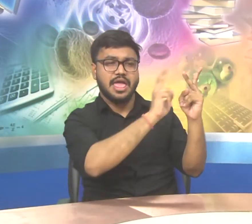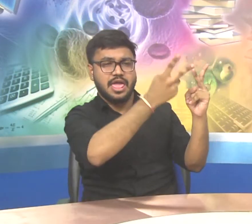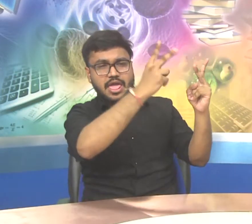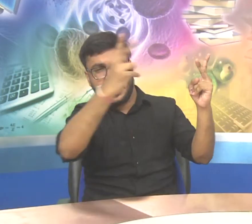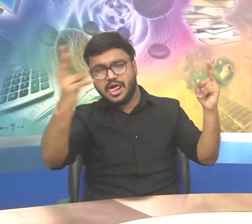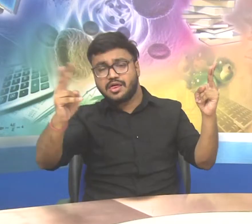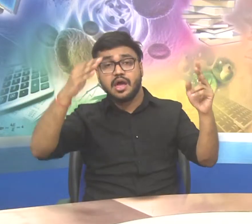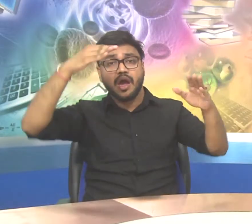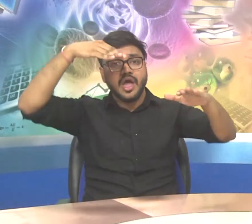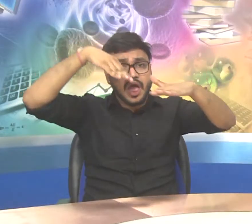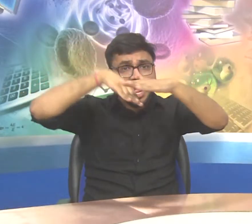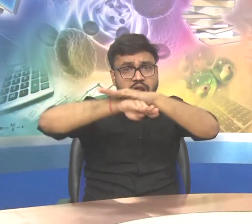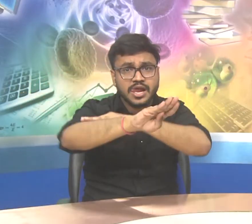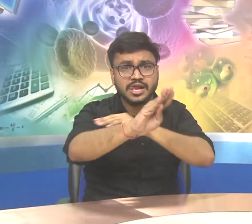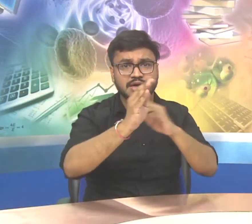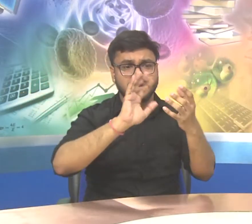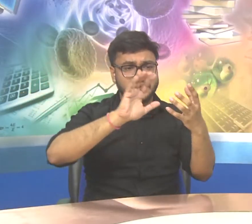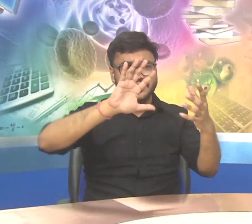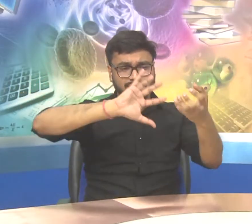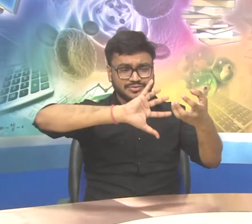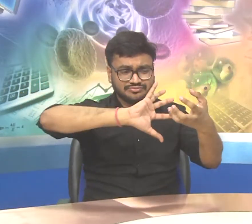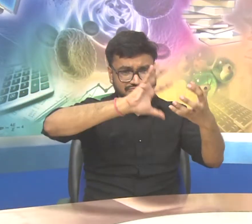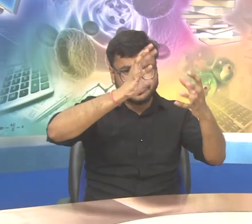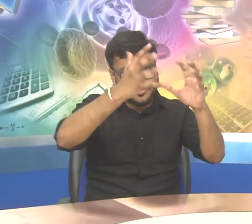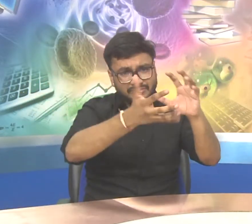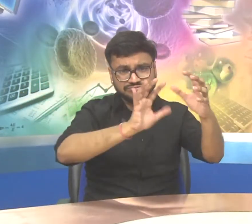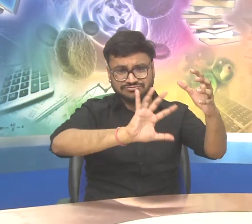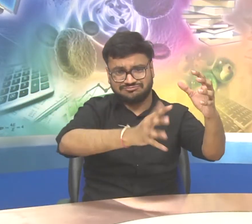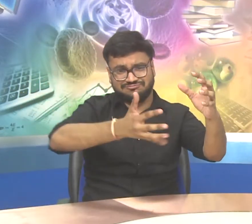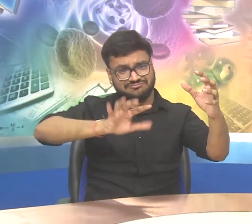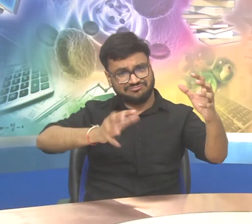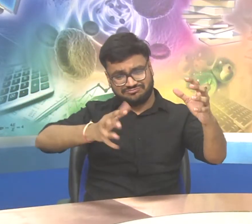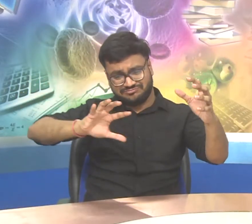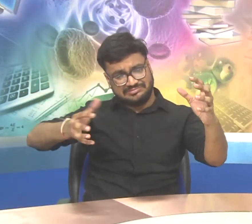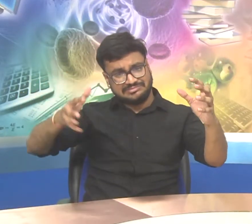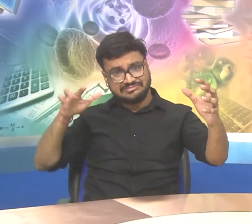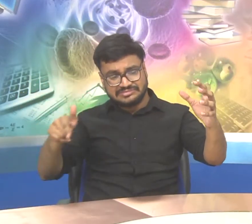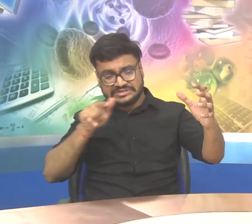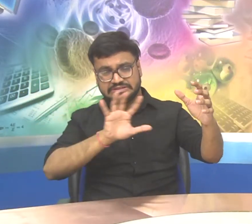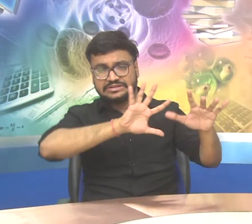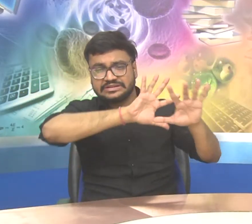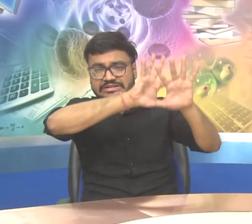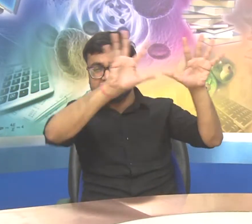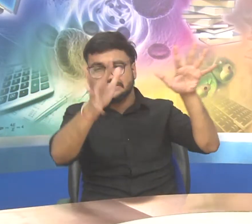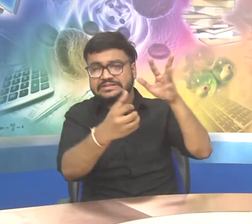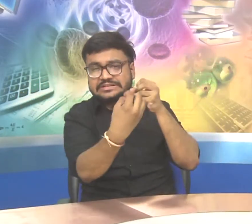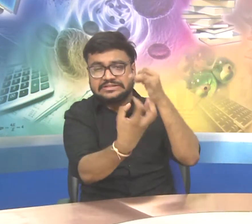Galaxy is a huge system of stars, planets and